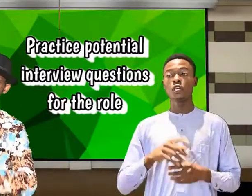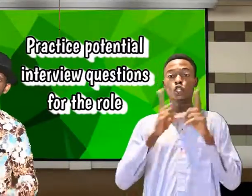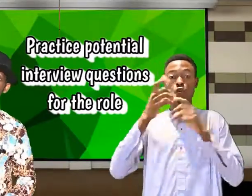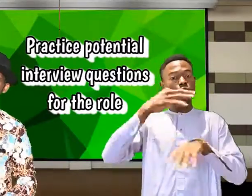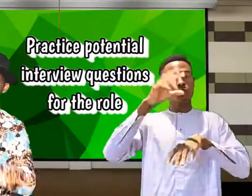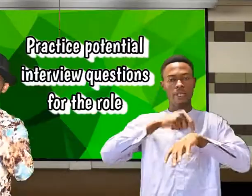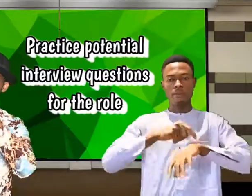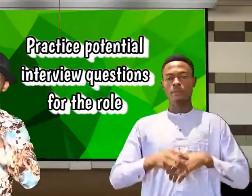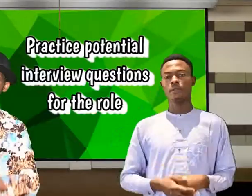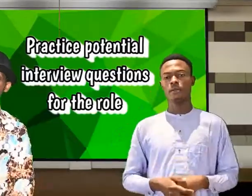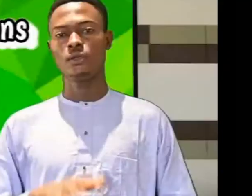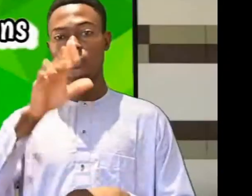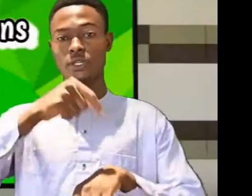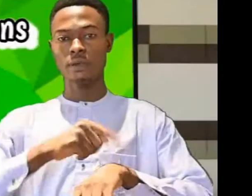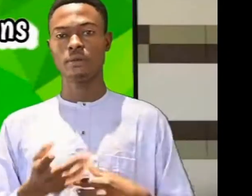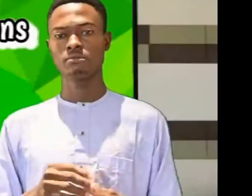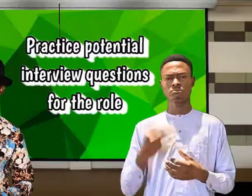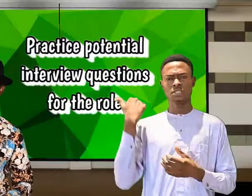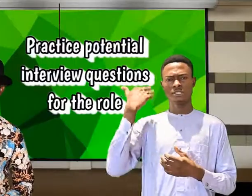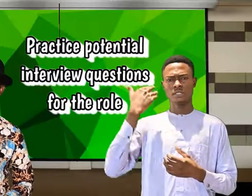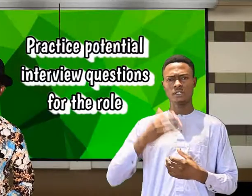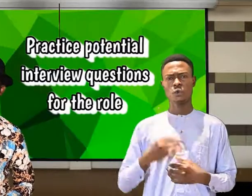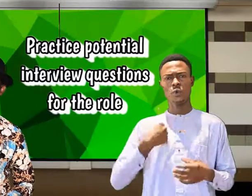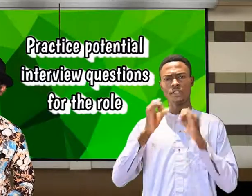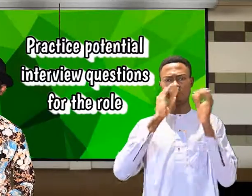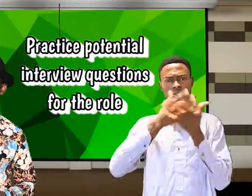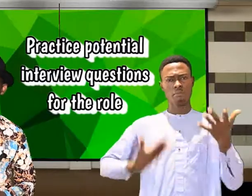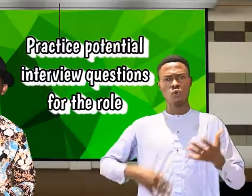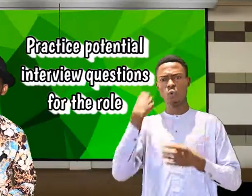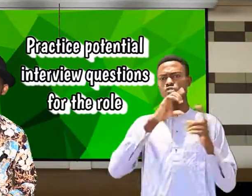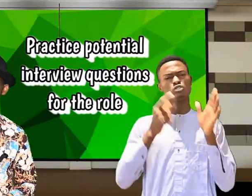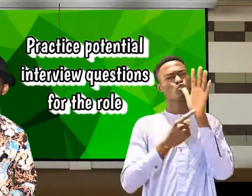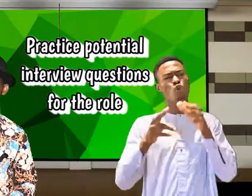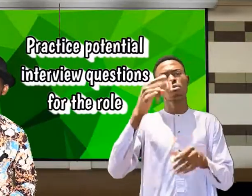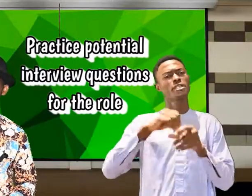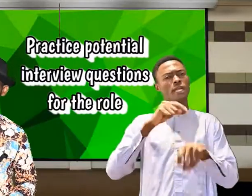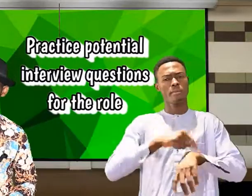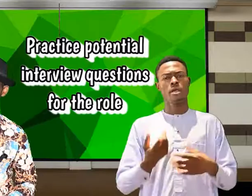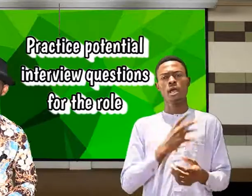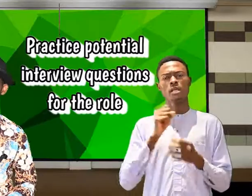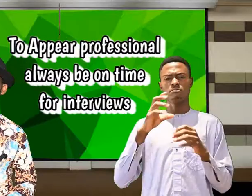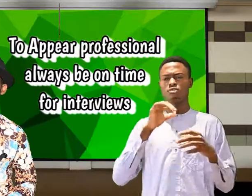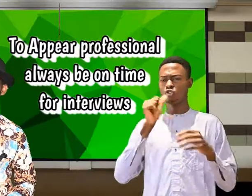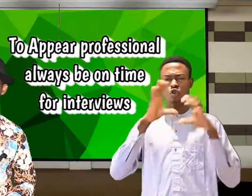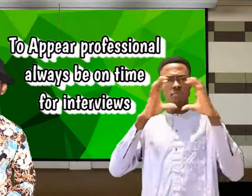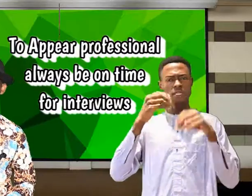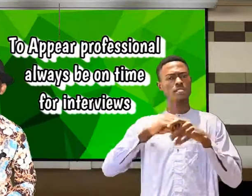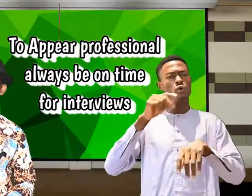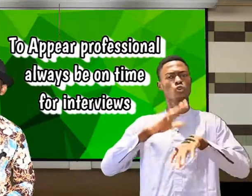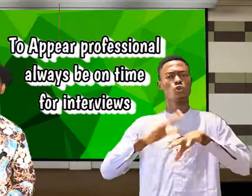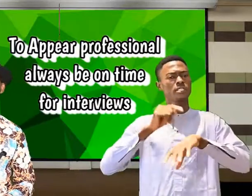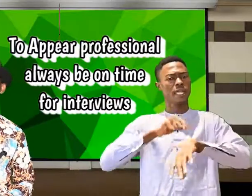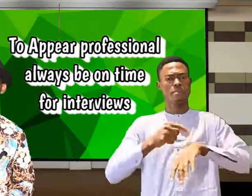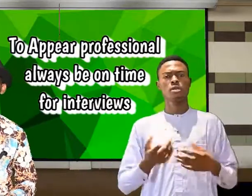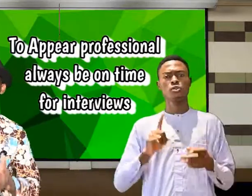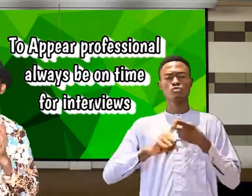Talking of time, be on time. Recently we interviewed somebody who didn't show up on time and didn't communicate on time.